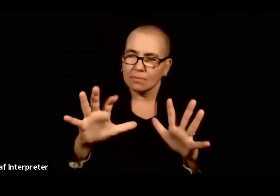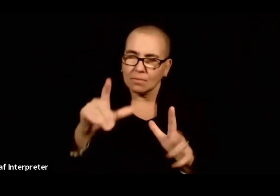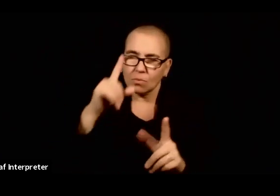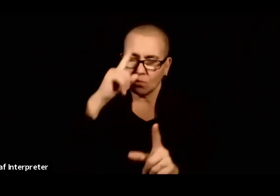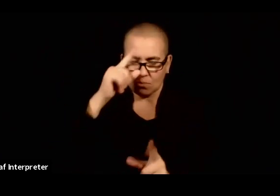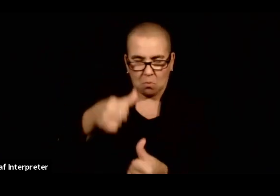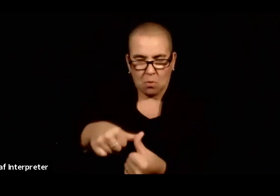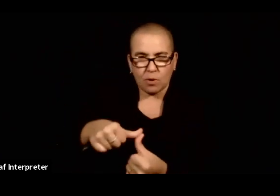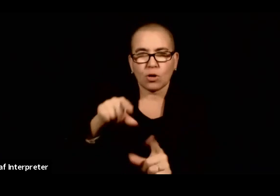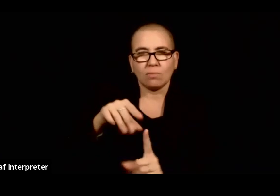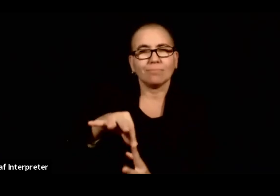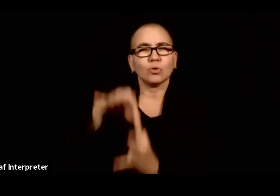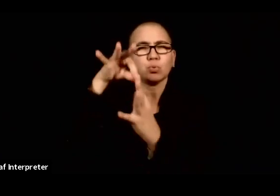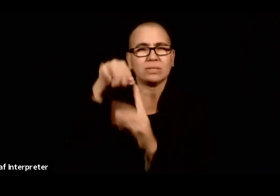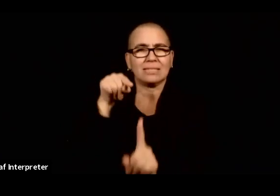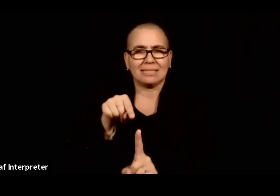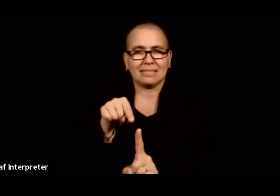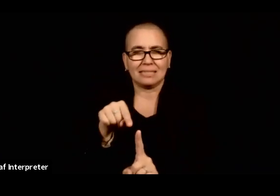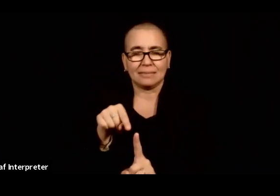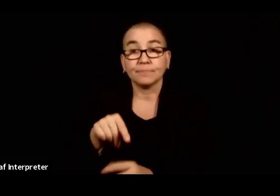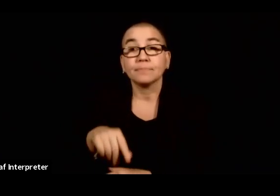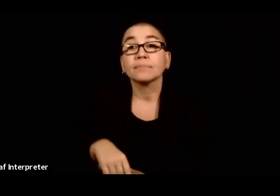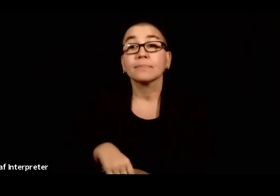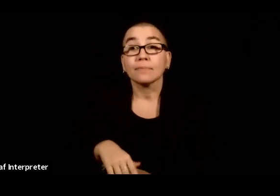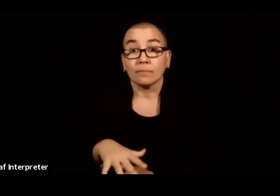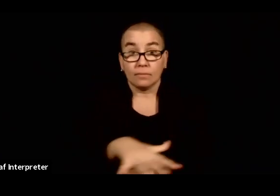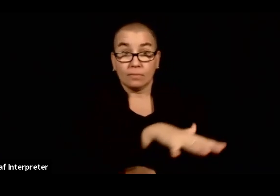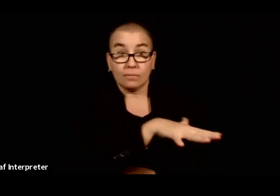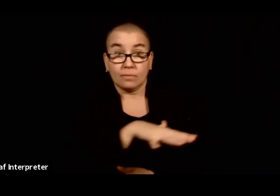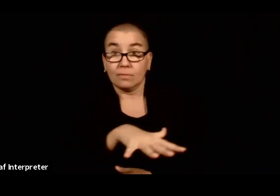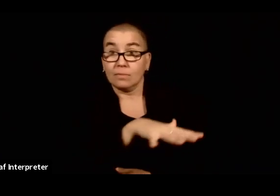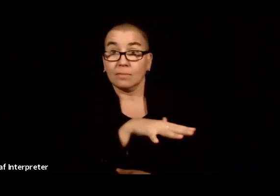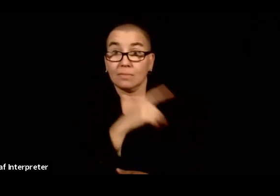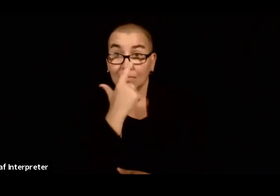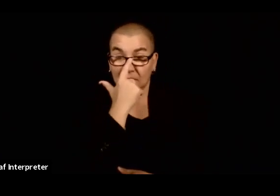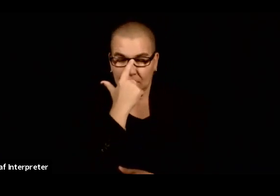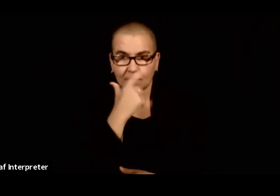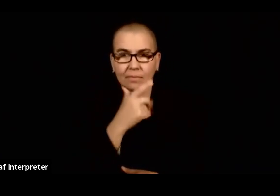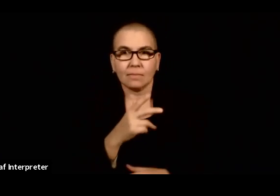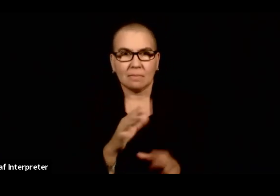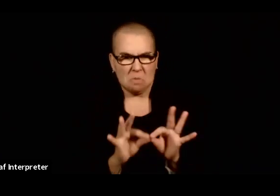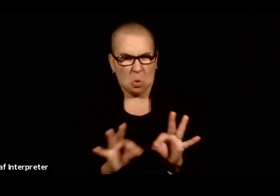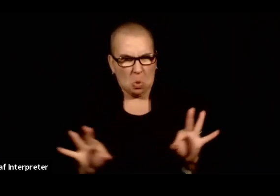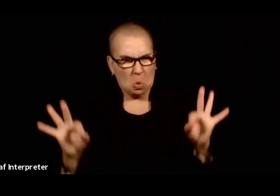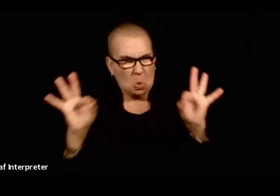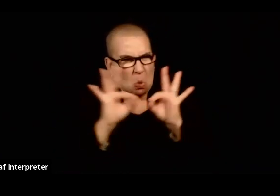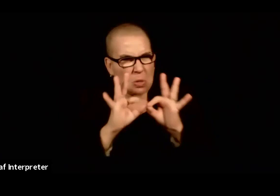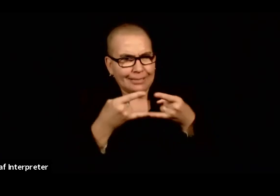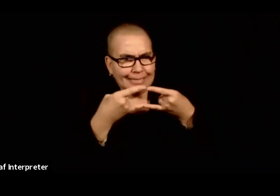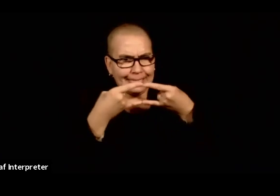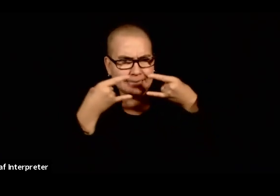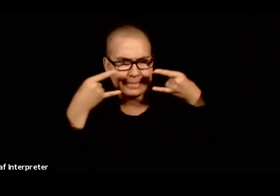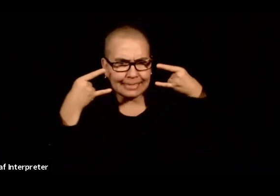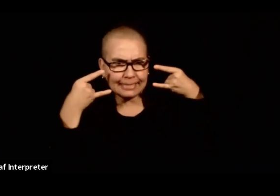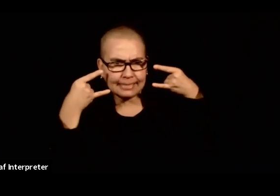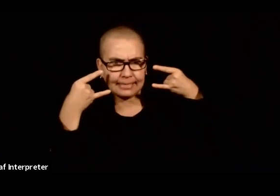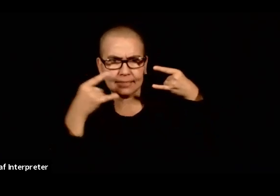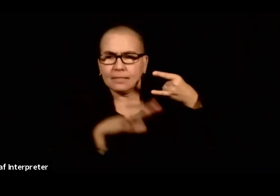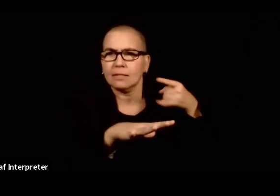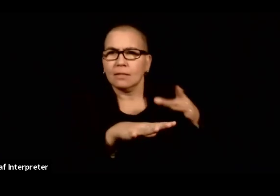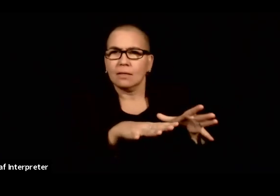wear a mask and where things are enforced, but there's many other situations in which people are gathering, kind of as you said, the background noise.